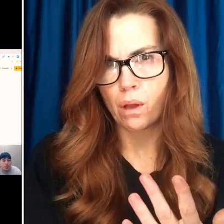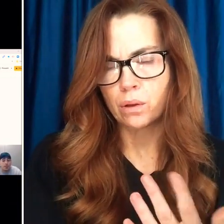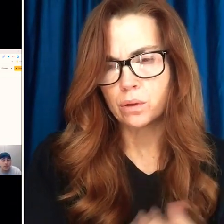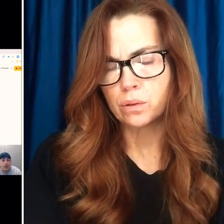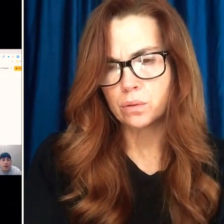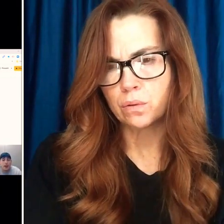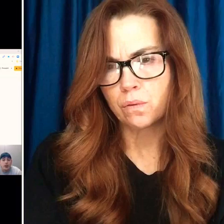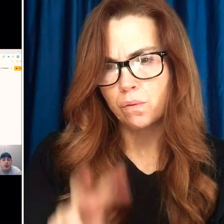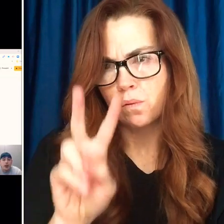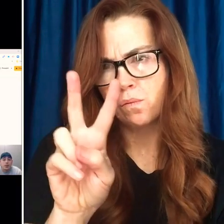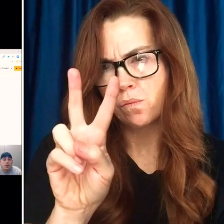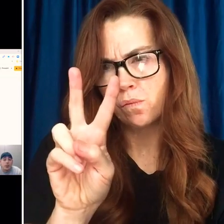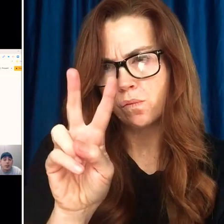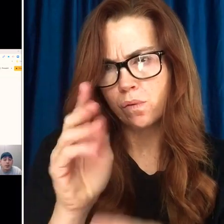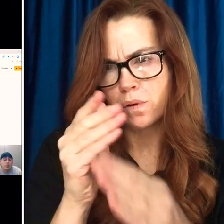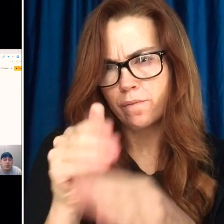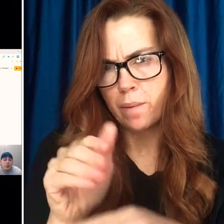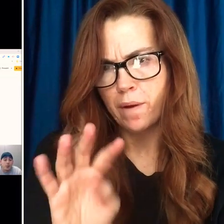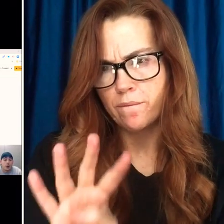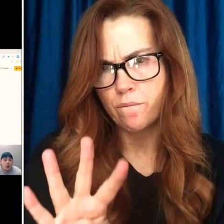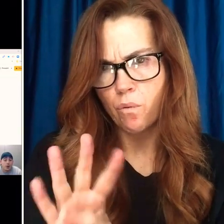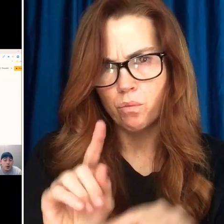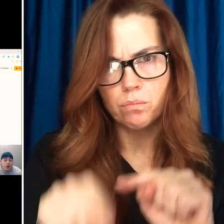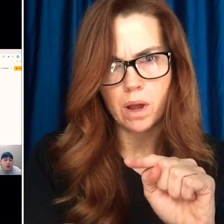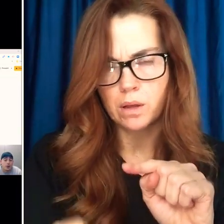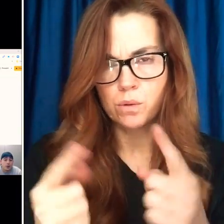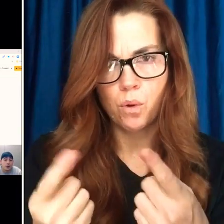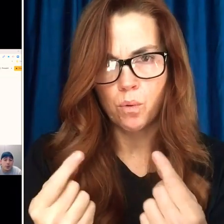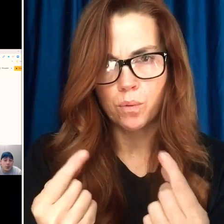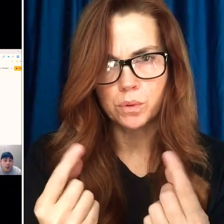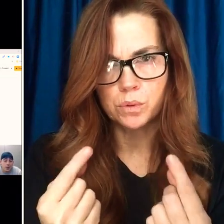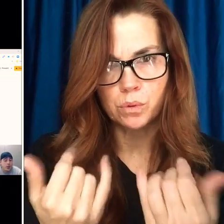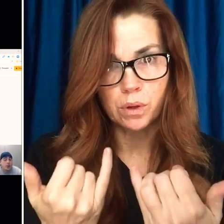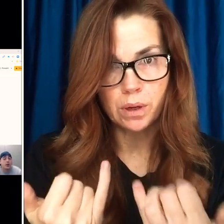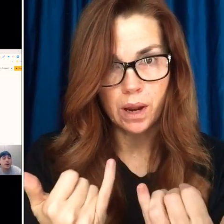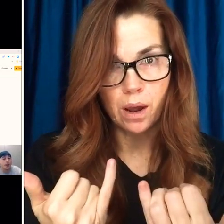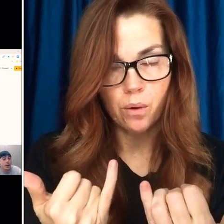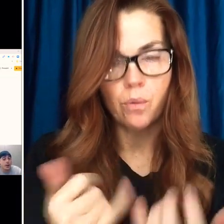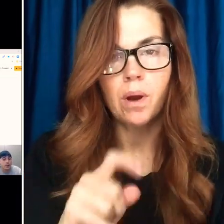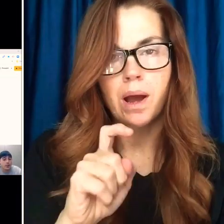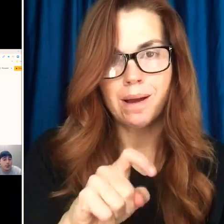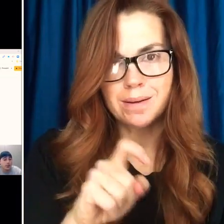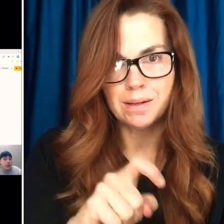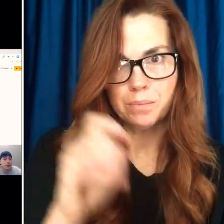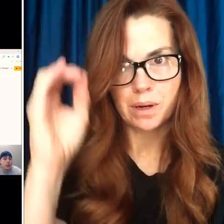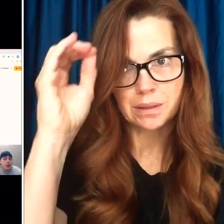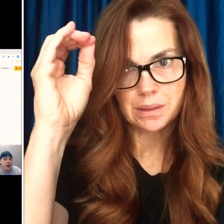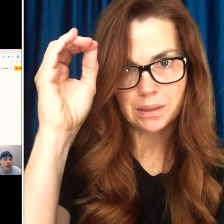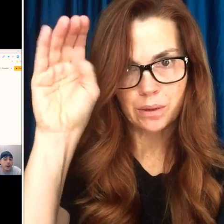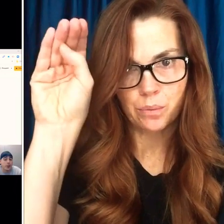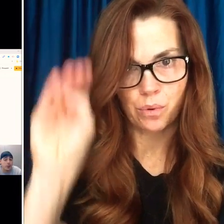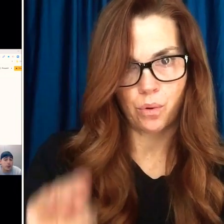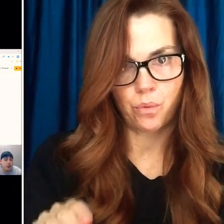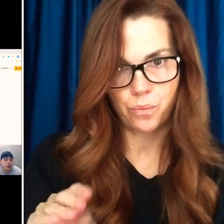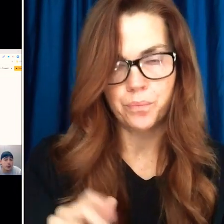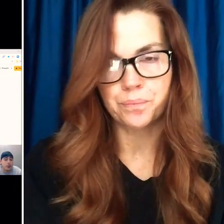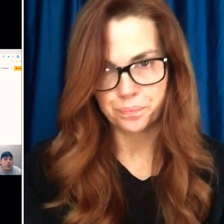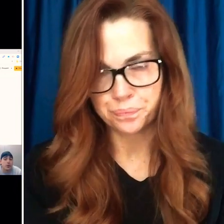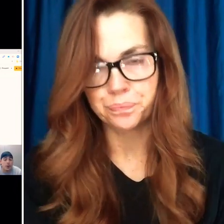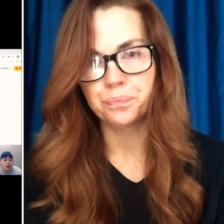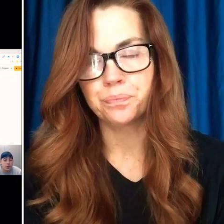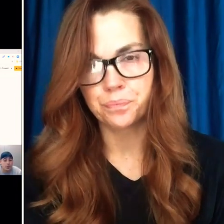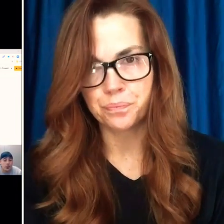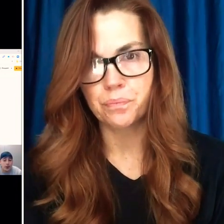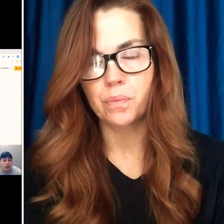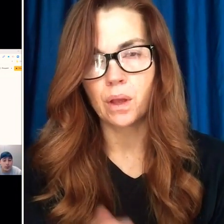2. Okay, how many times does 4 go into 2? Well, it can't. So if 4 can't go into 2, then